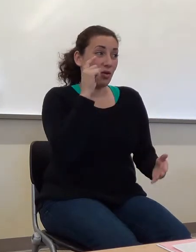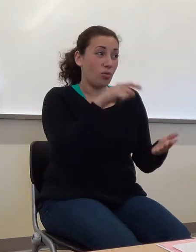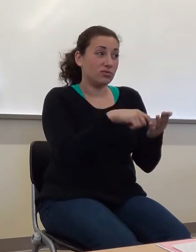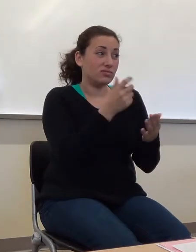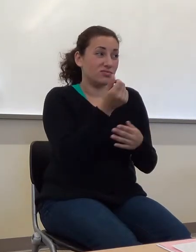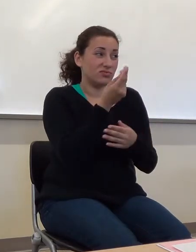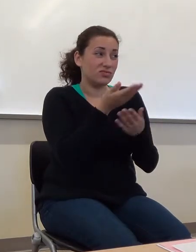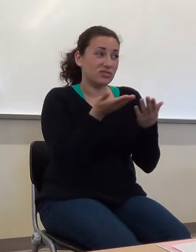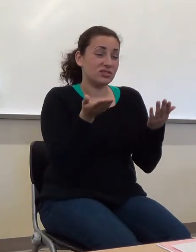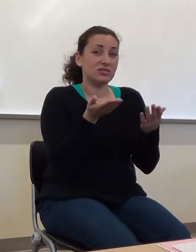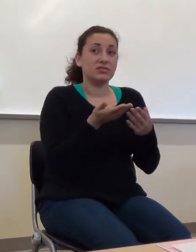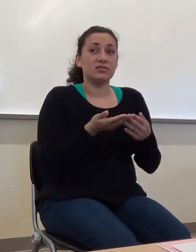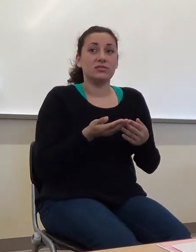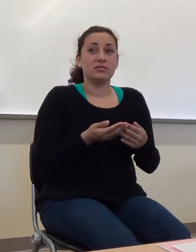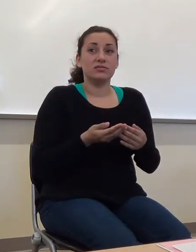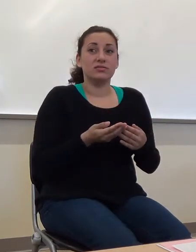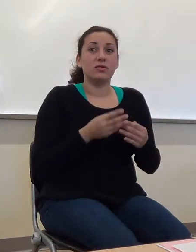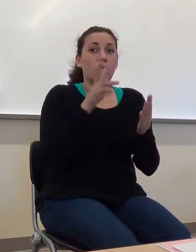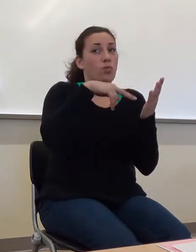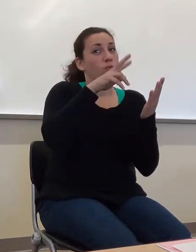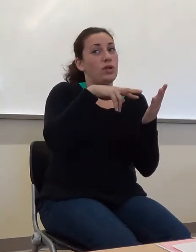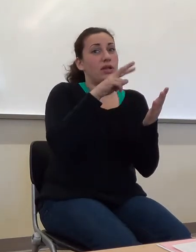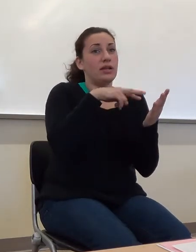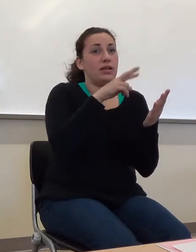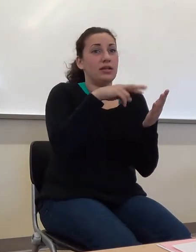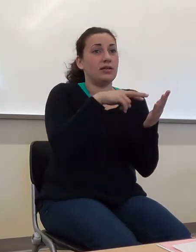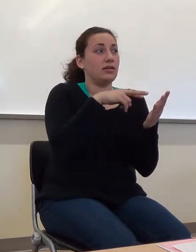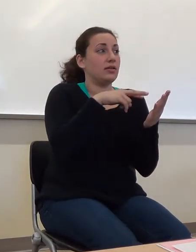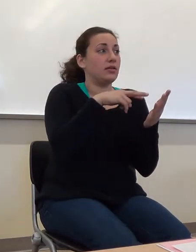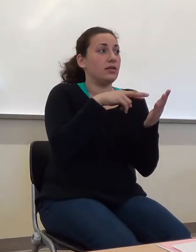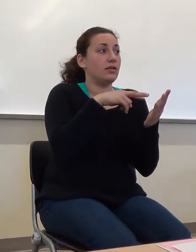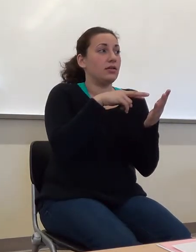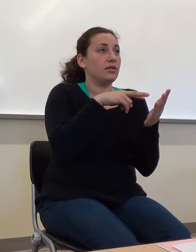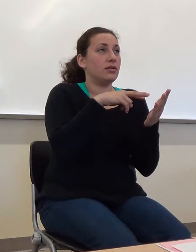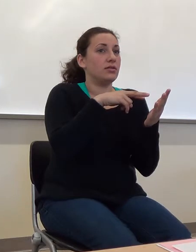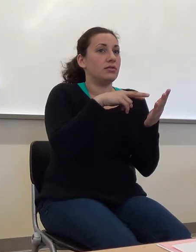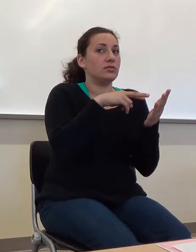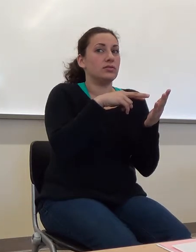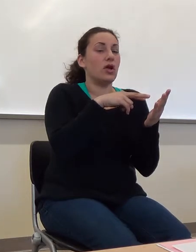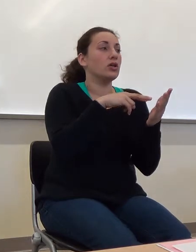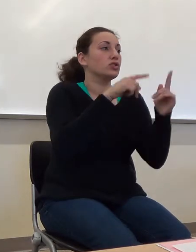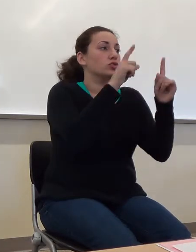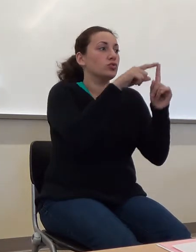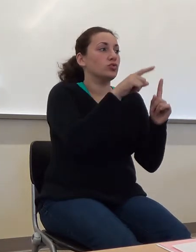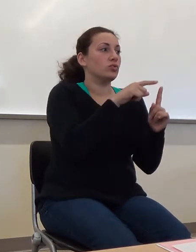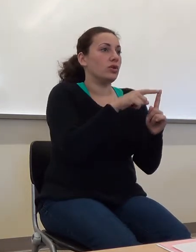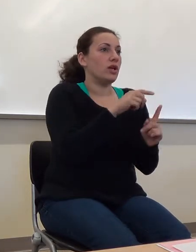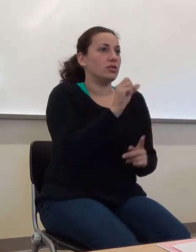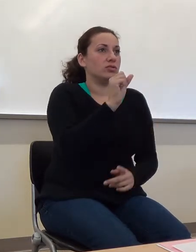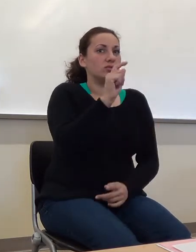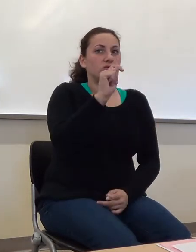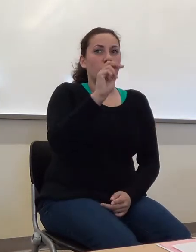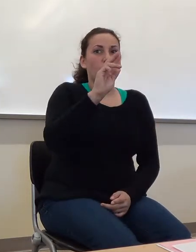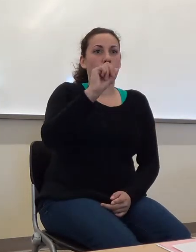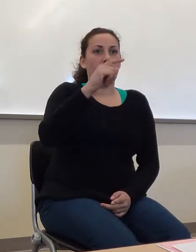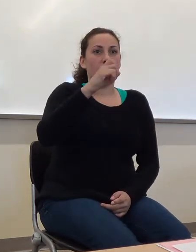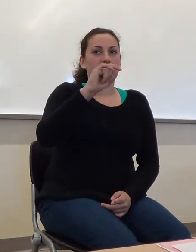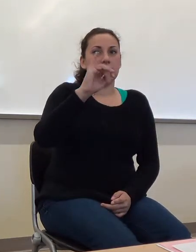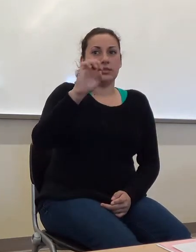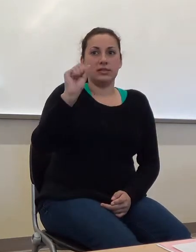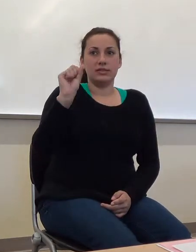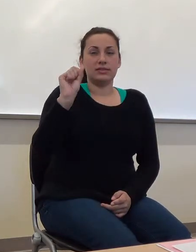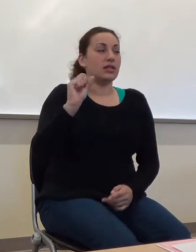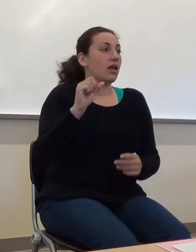couple of things with people in the reading strategies lab that only have, and this